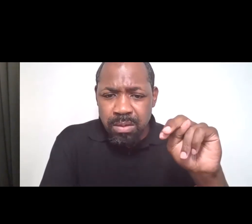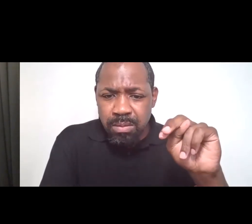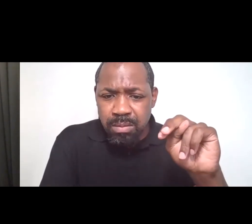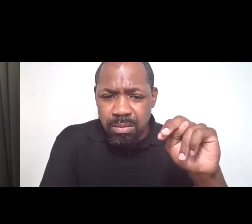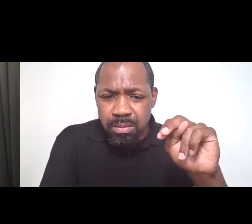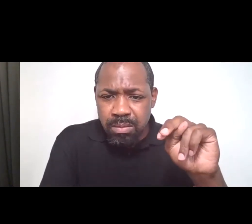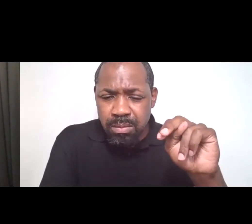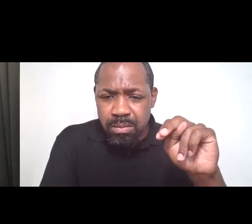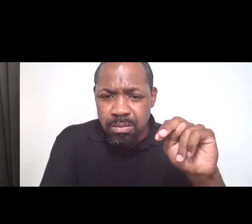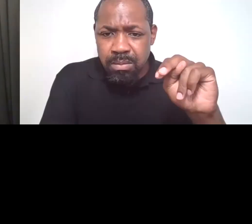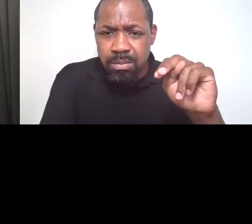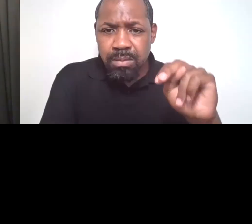Kaplan.